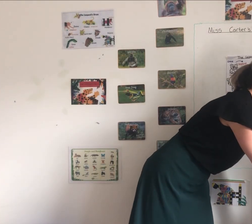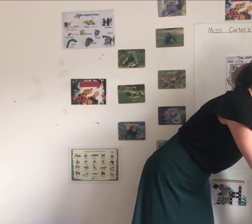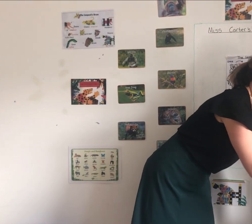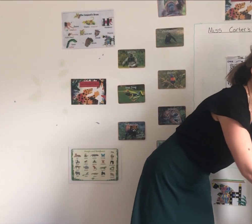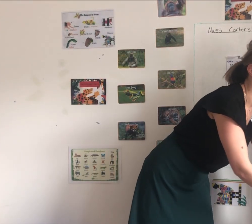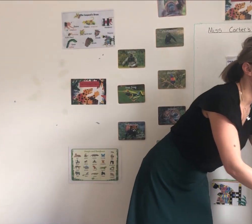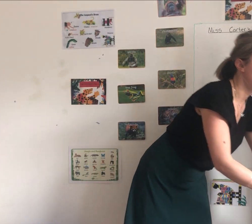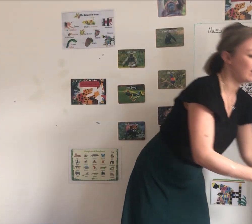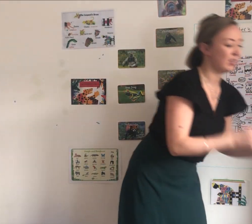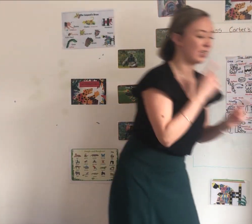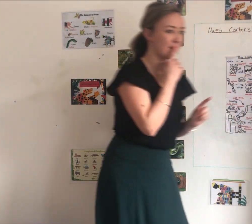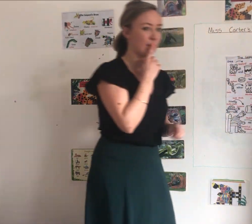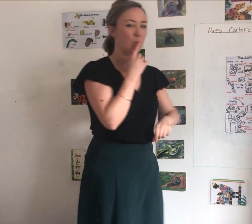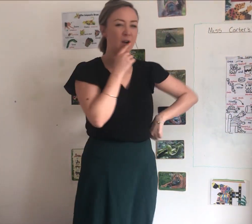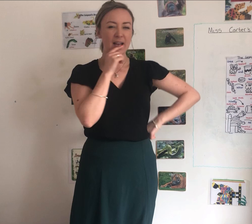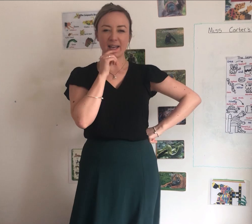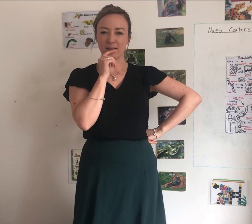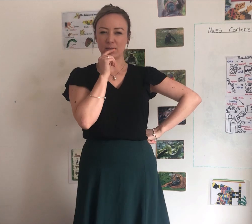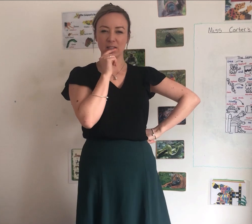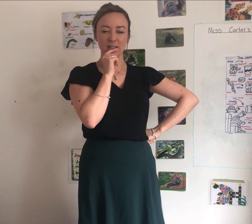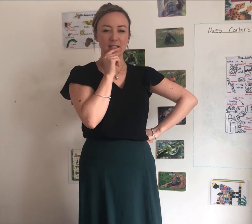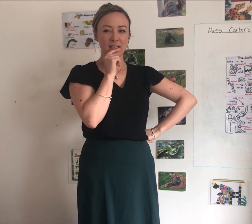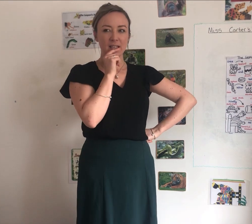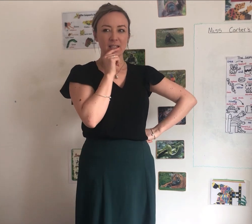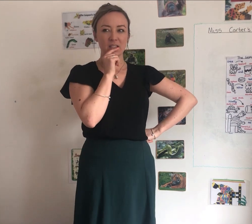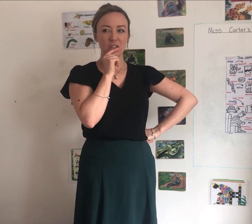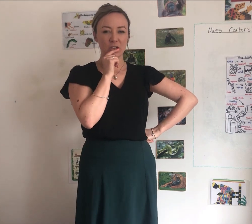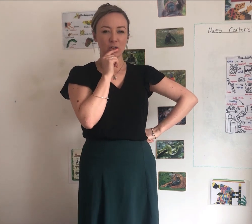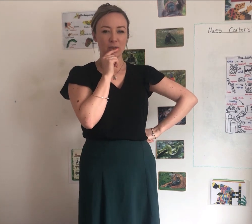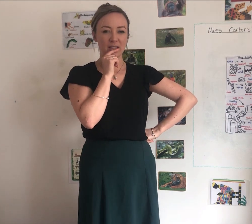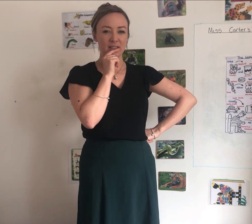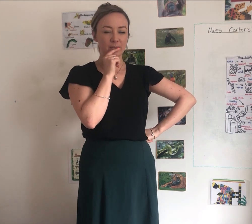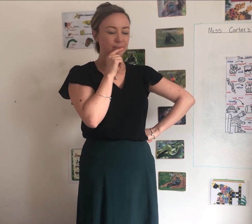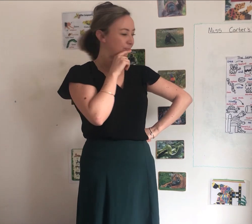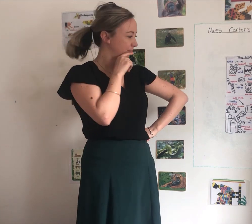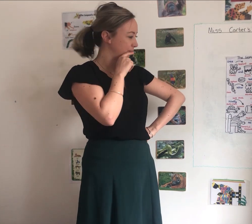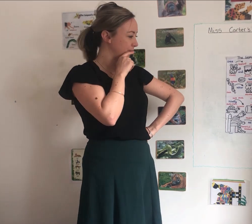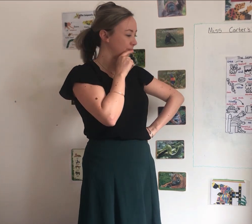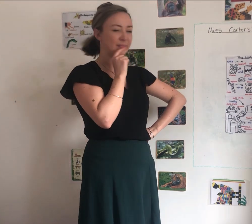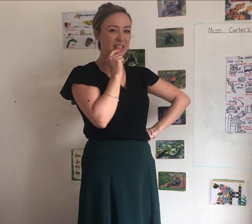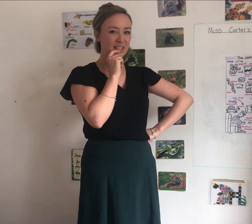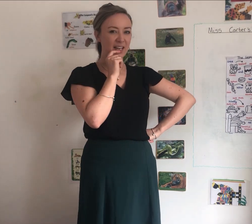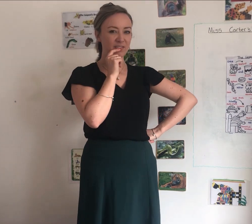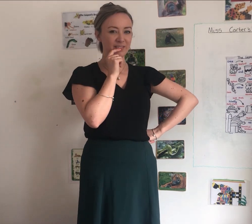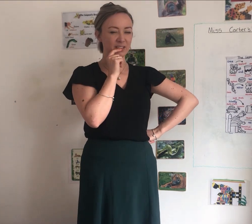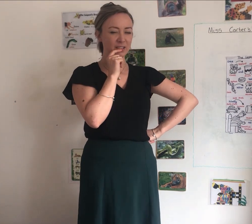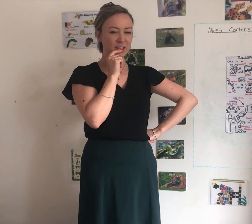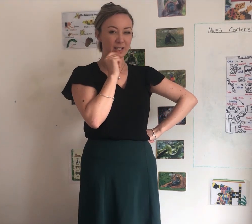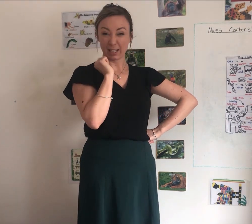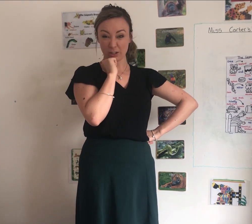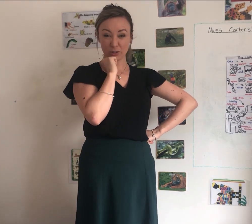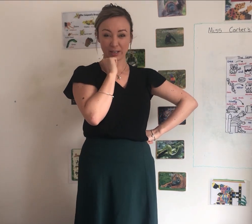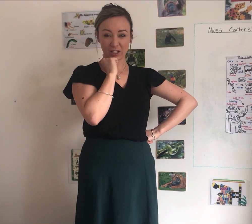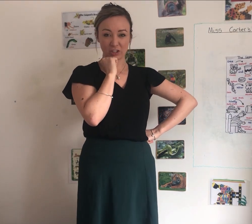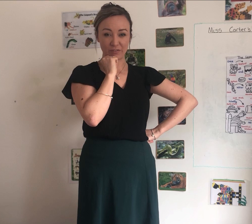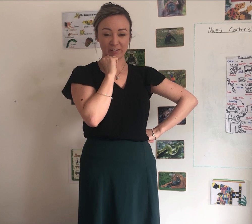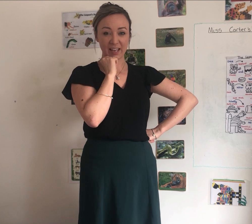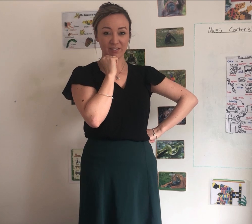Okay, let's have a think about what animal Isono is. He's an elephant. Can you do an action for an